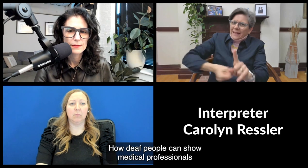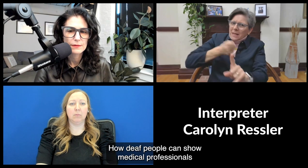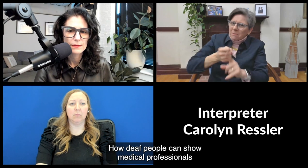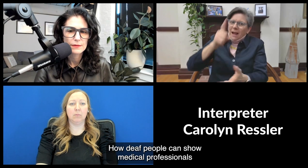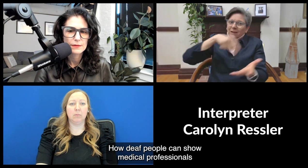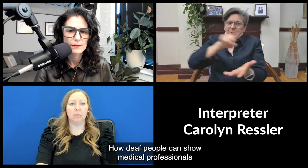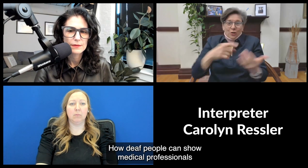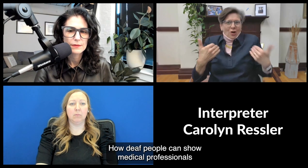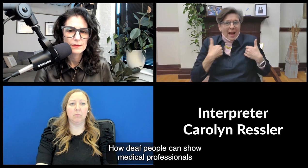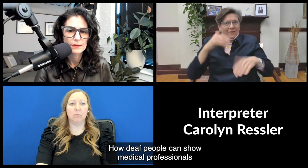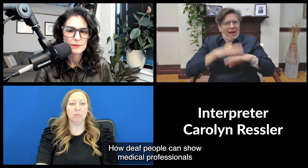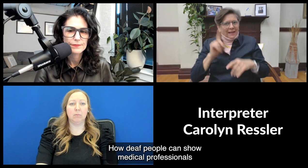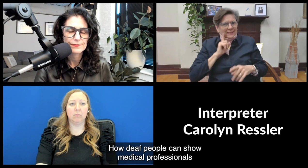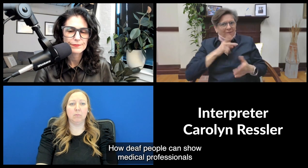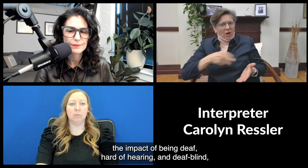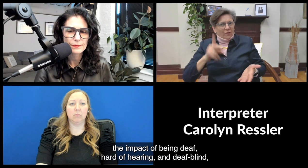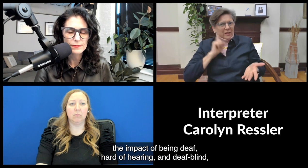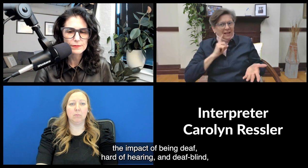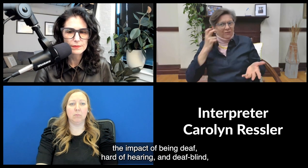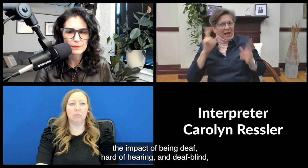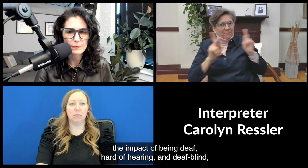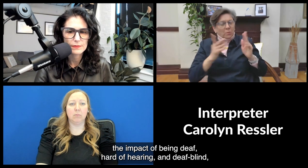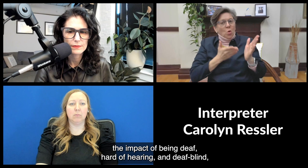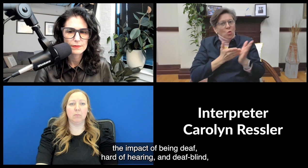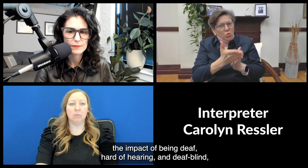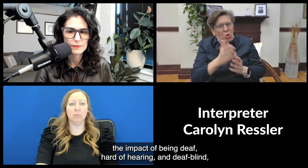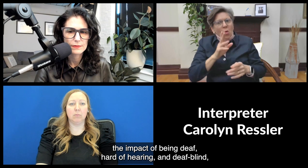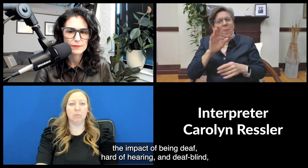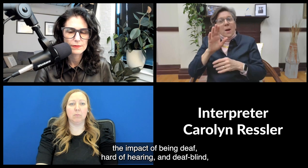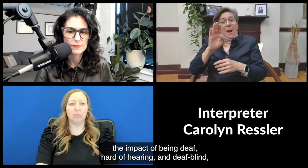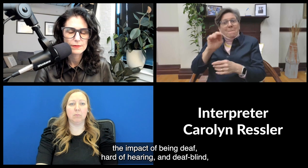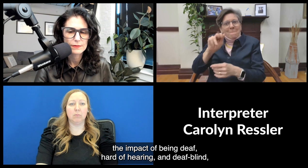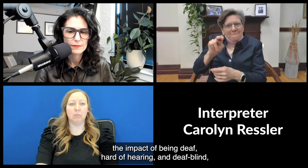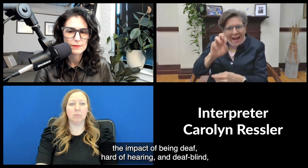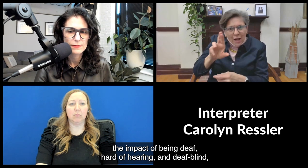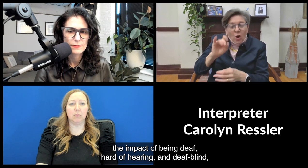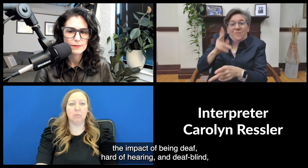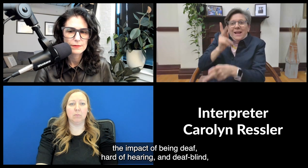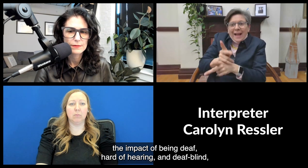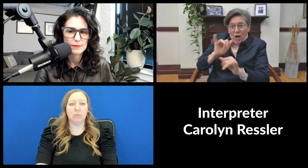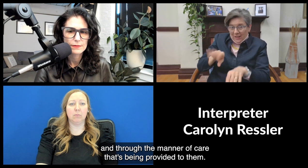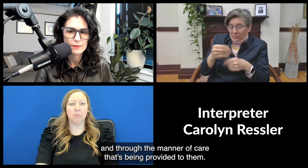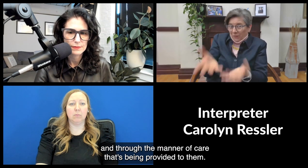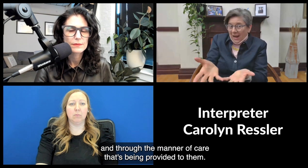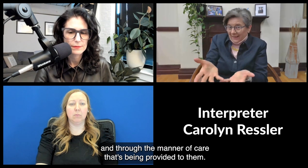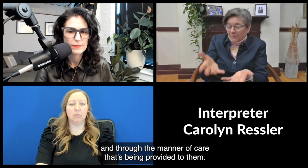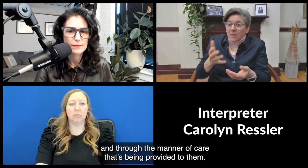How deaf people can show medical professionals the impact of being deaf, hard of hearing, and deaf-blind